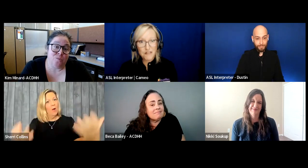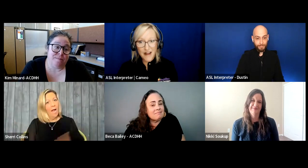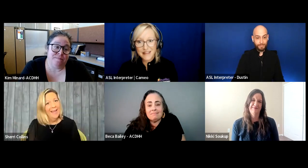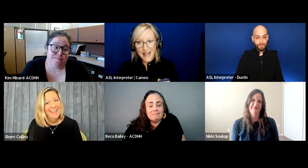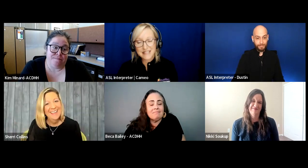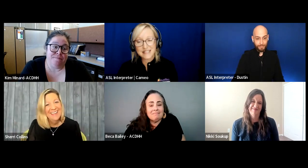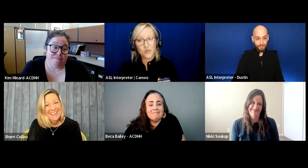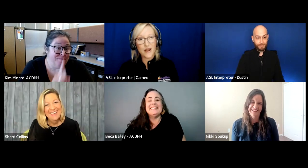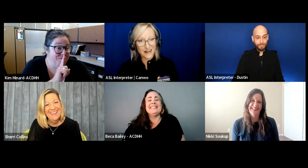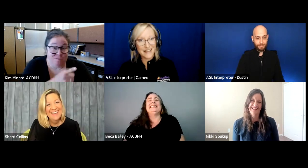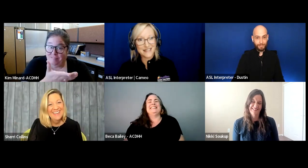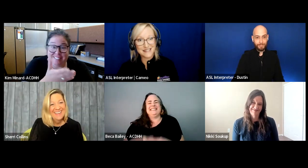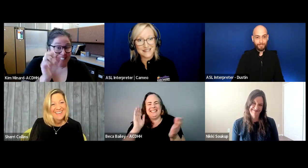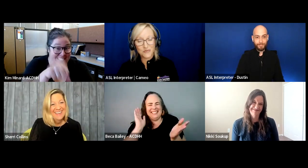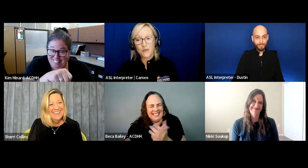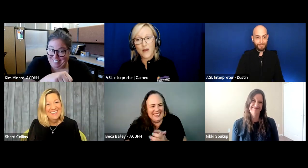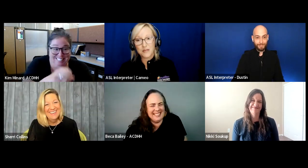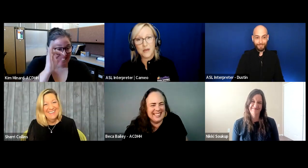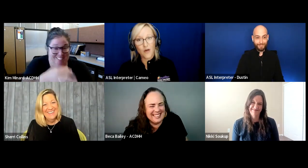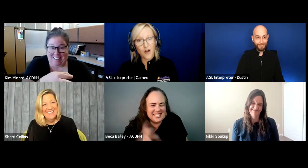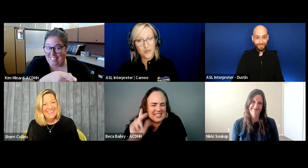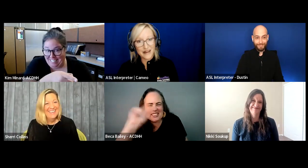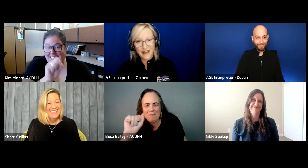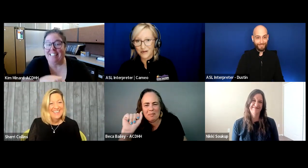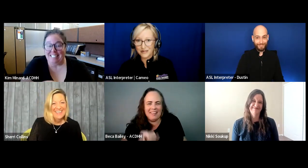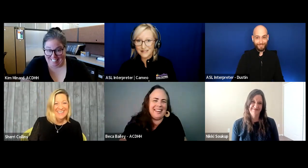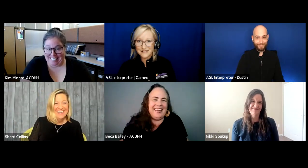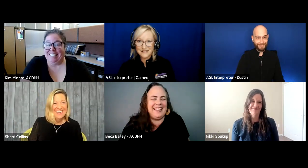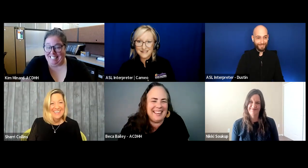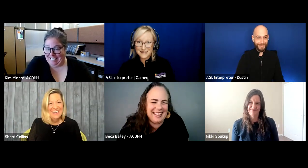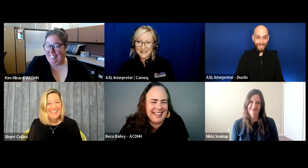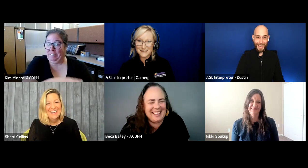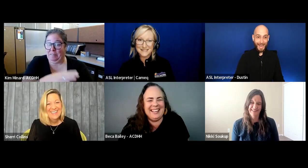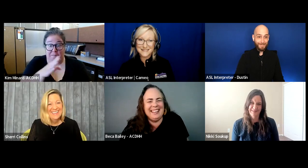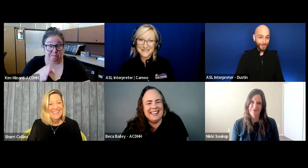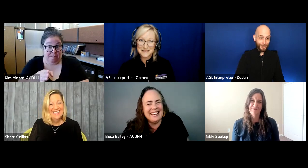just provide the access where it is, where the people are right now?